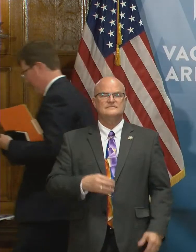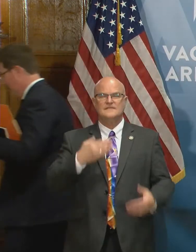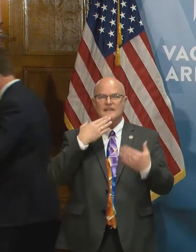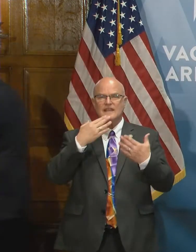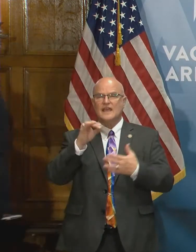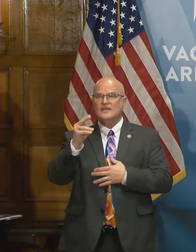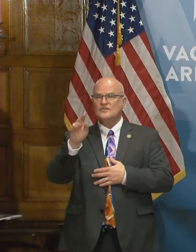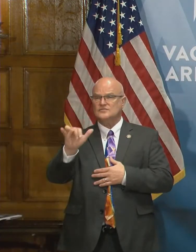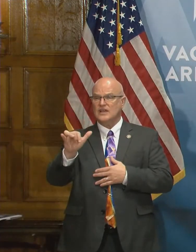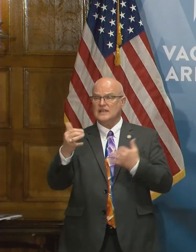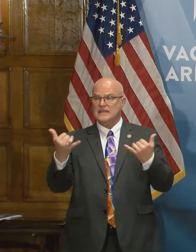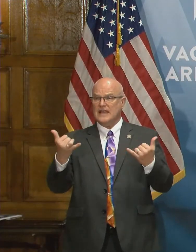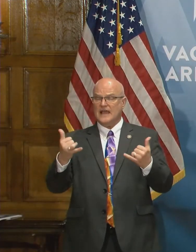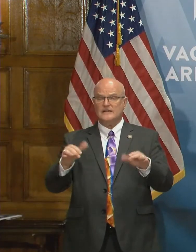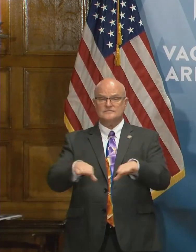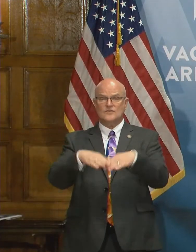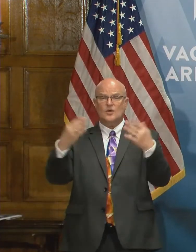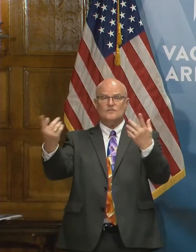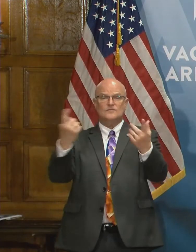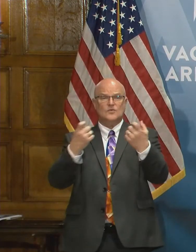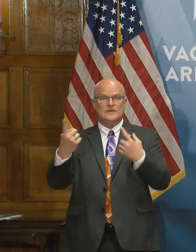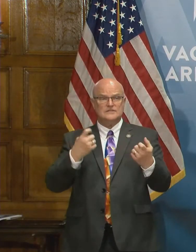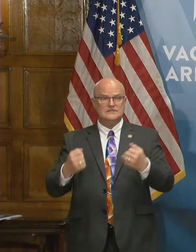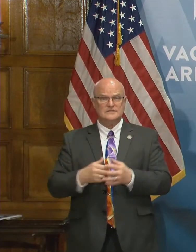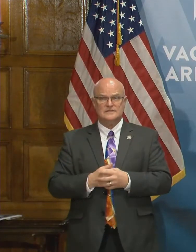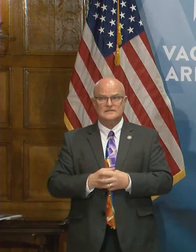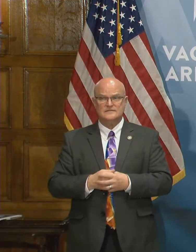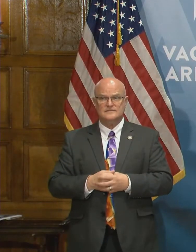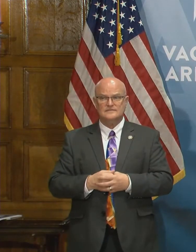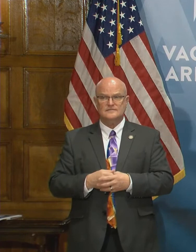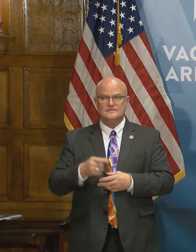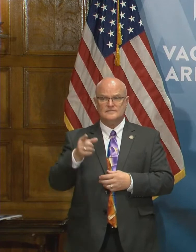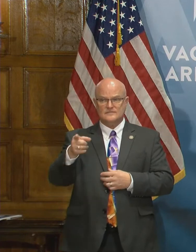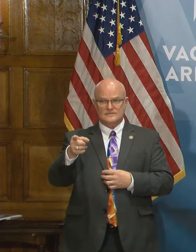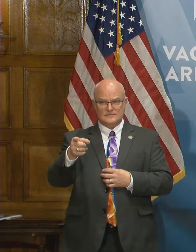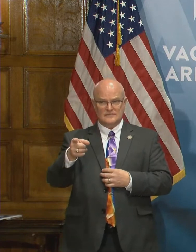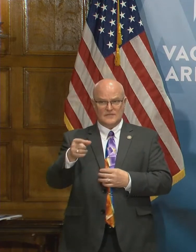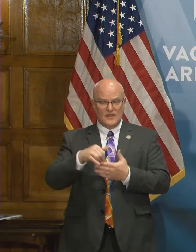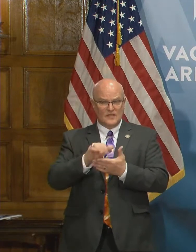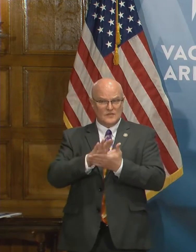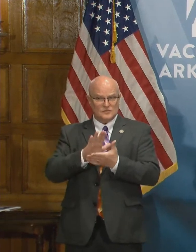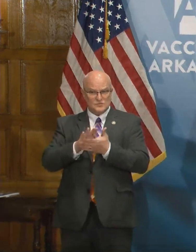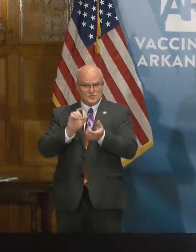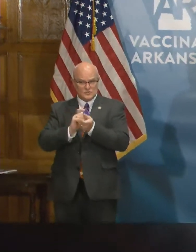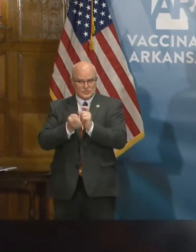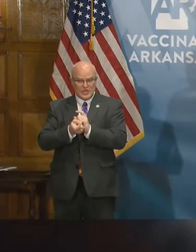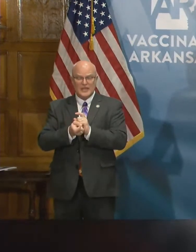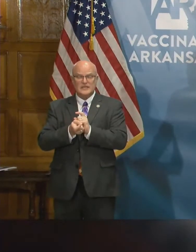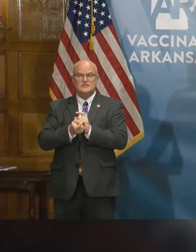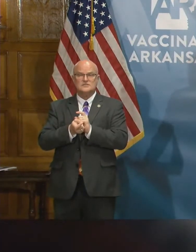Thank you, Johnny, and with that, we'll take any questions. As far as the school change,